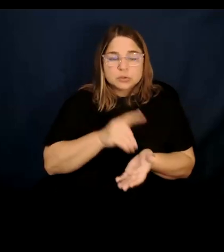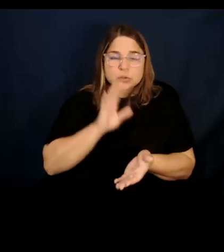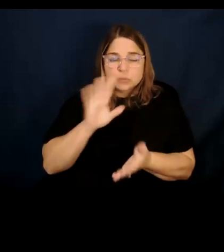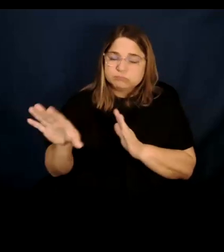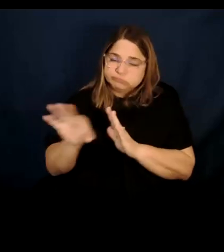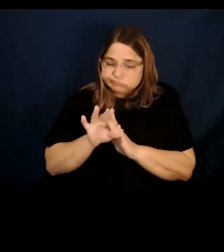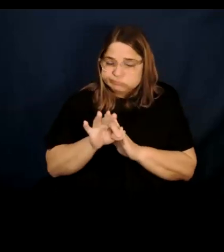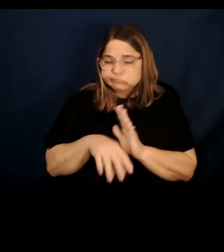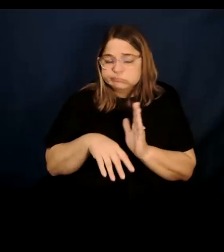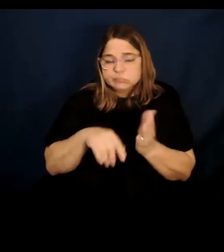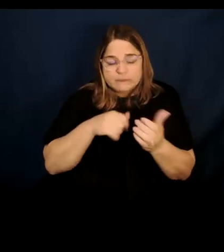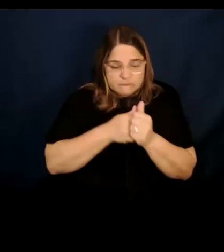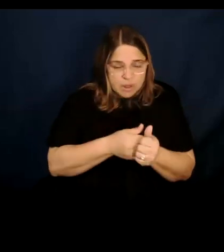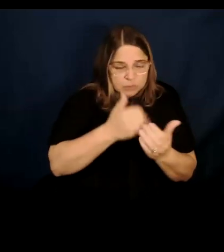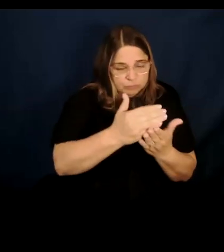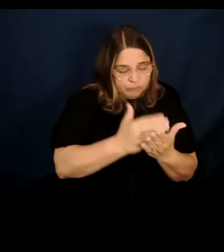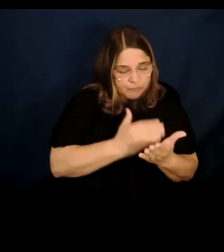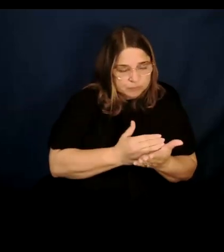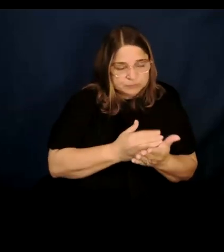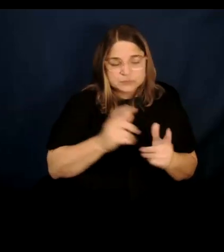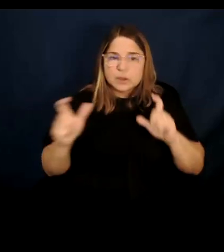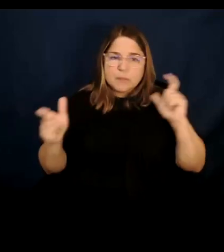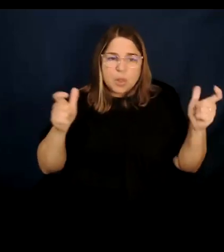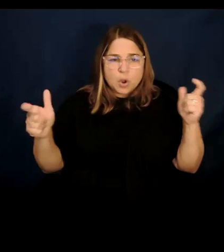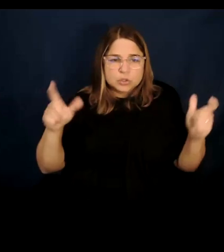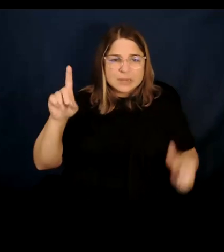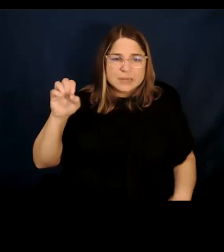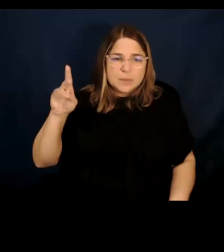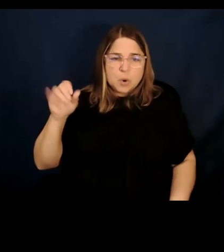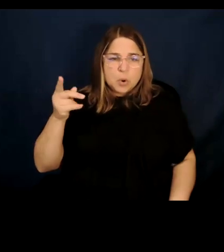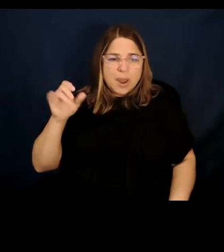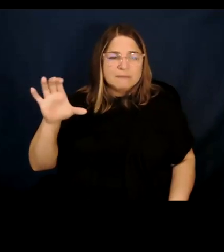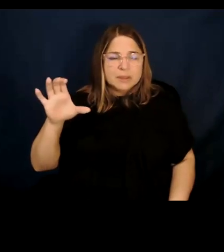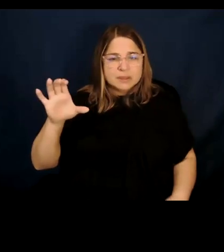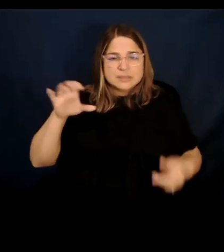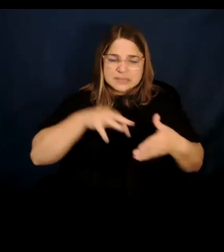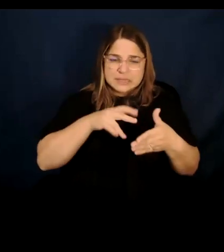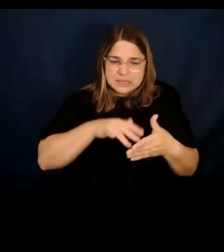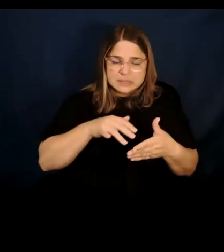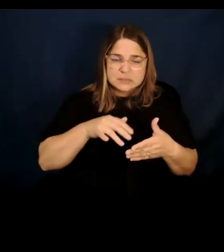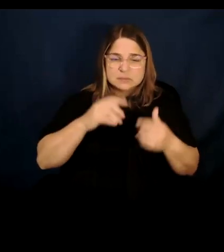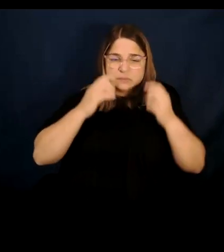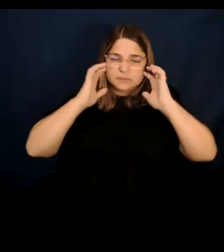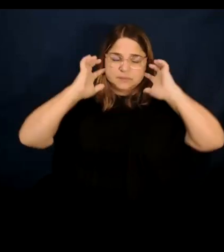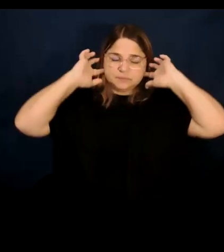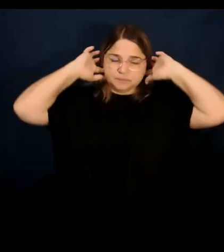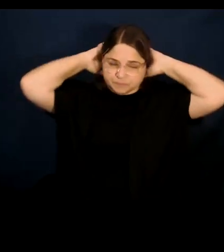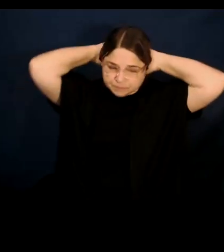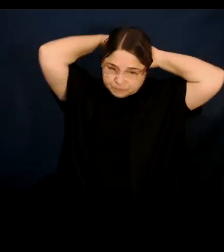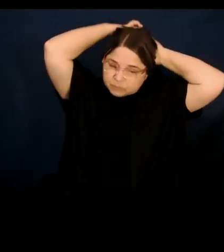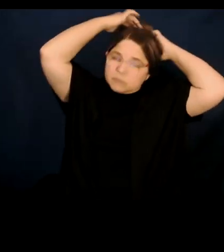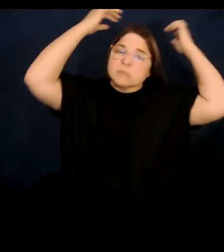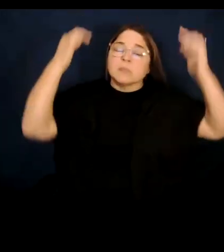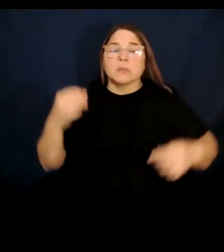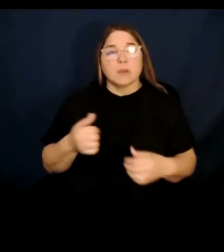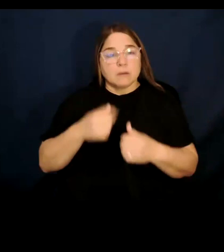been established via large demographic studies. These results are established over time, and for the most part, they really